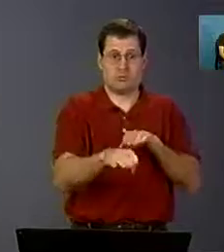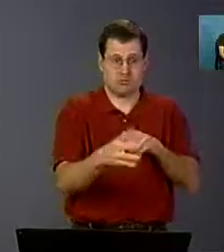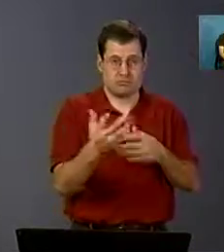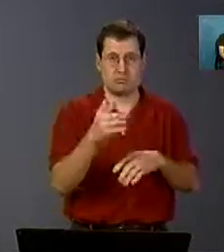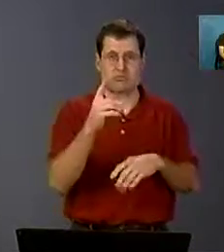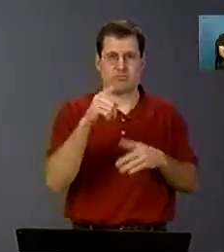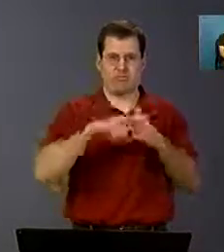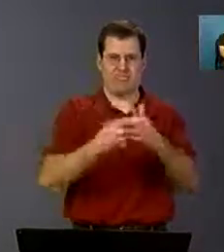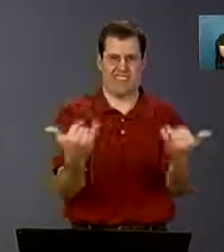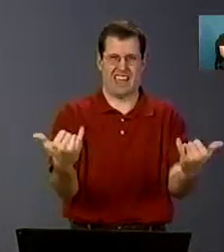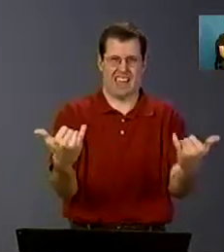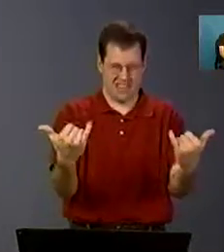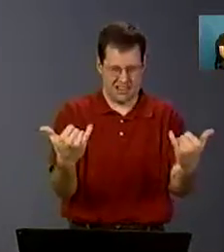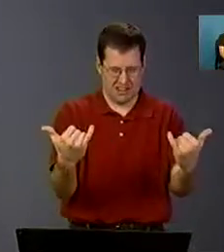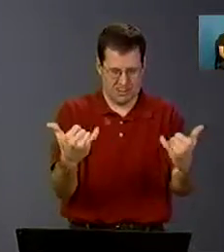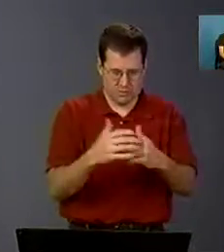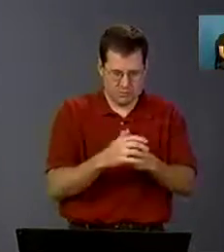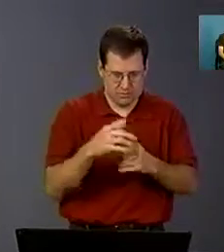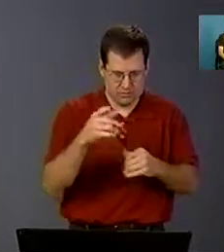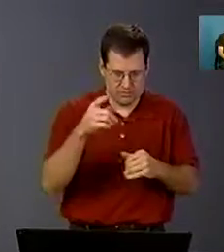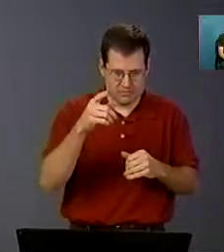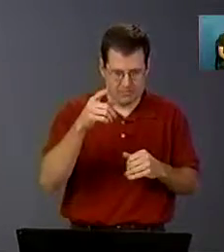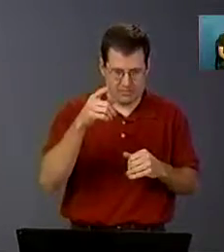So there are lots of things that we need to do when we're looking for a mechanic.